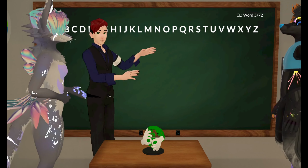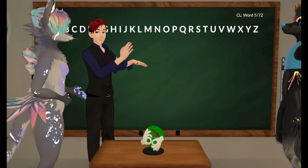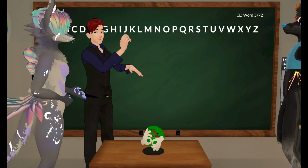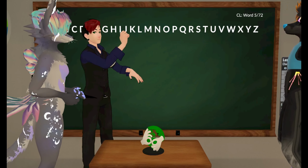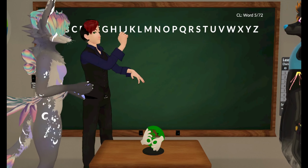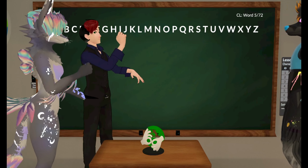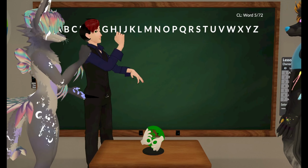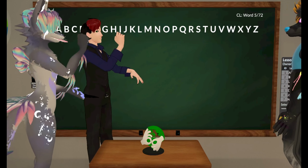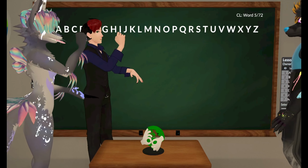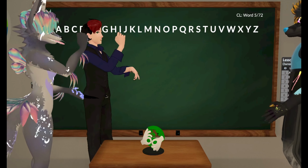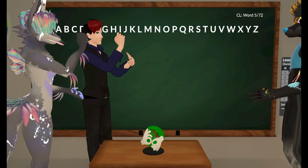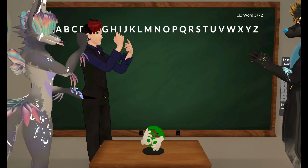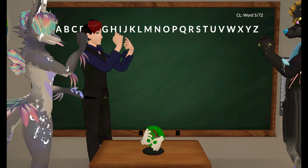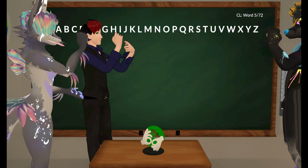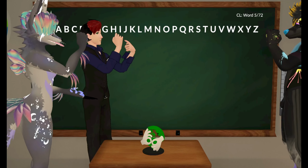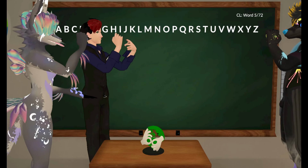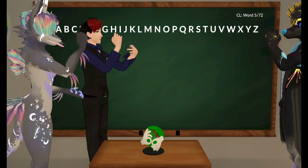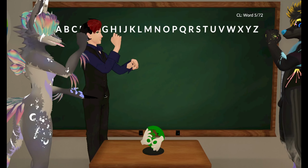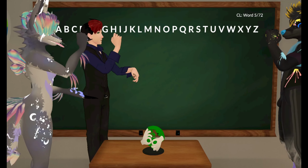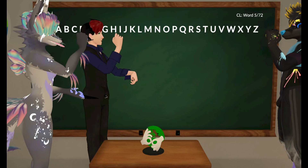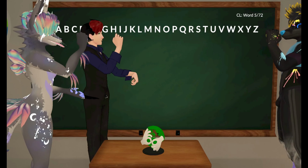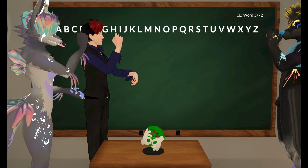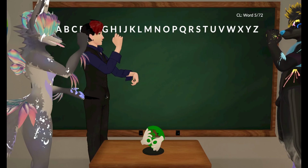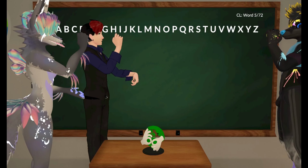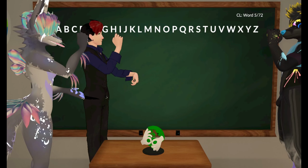O is just a closed fist. You're just making an O right here.